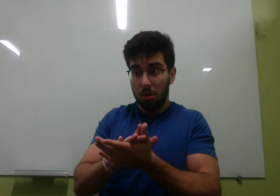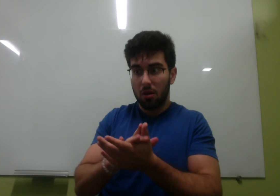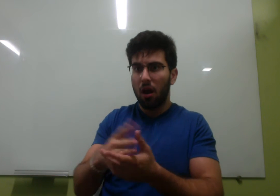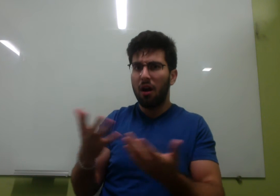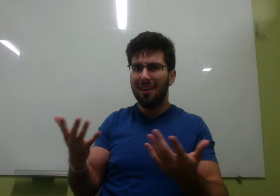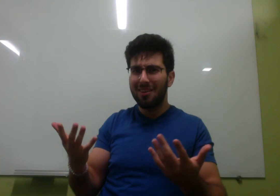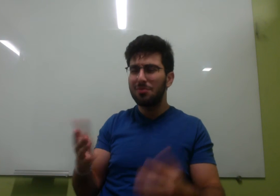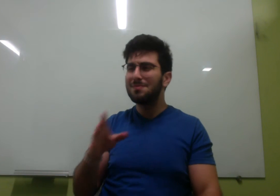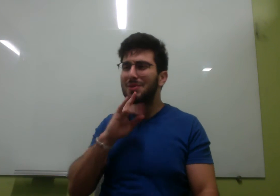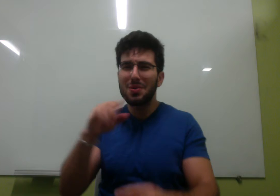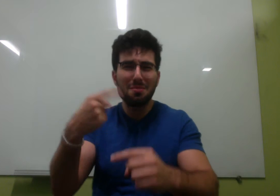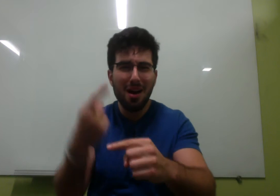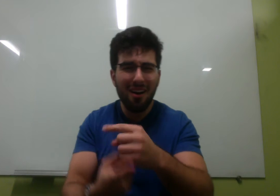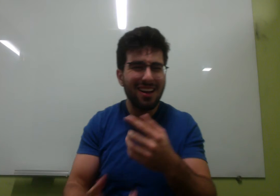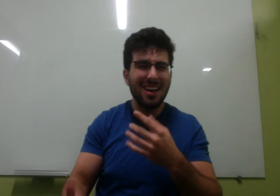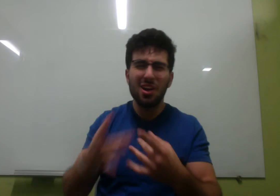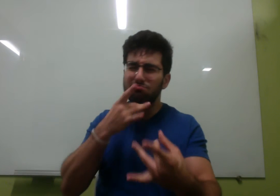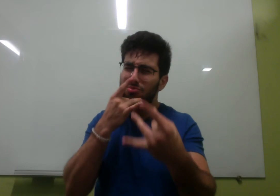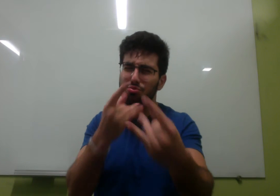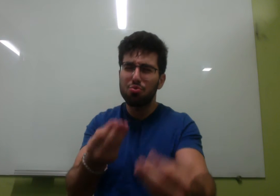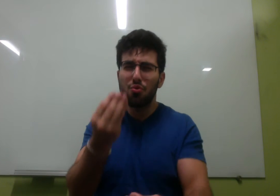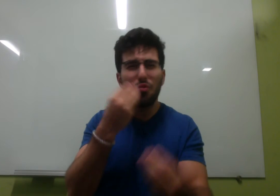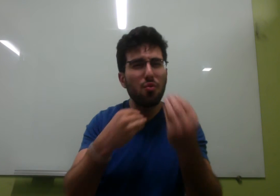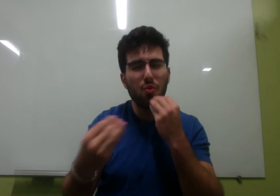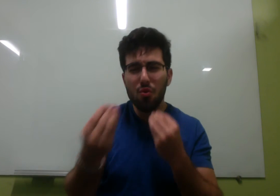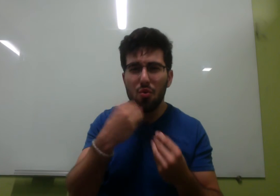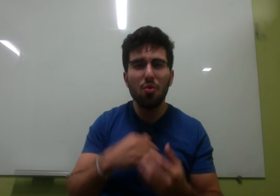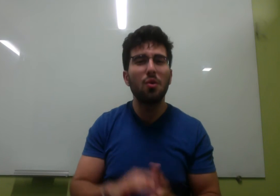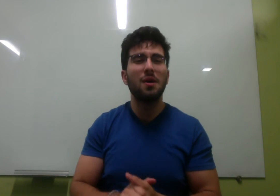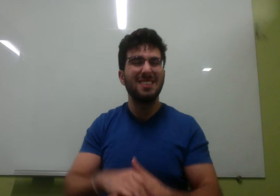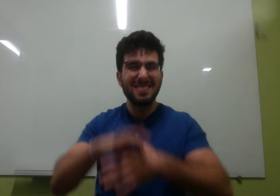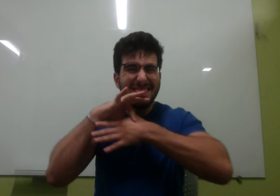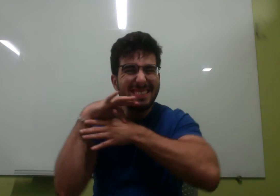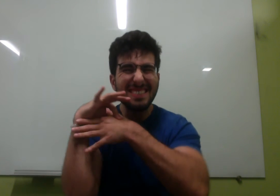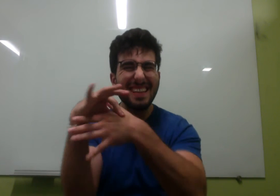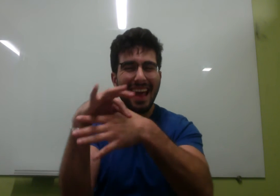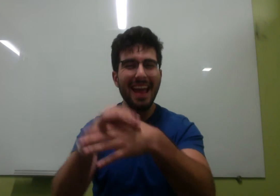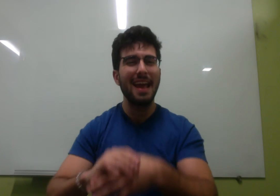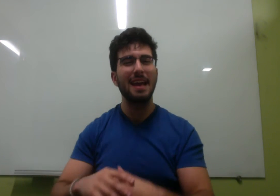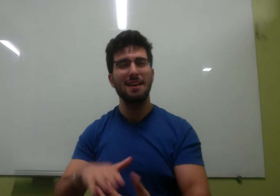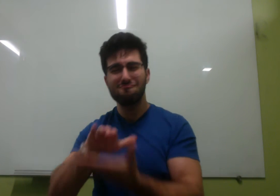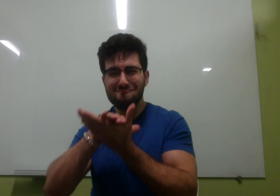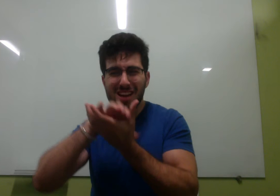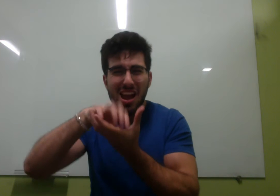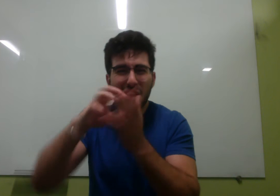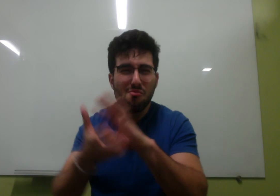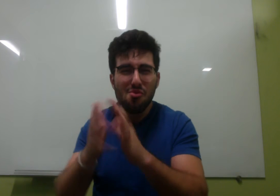with mashed potatoes, green beans, crispy shallots, and all this in under 45 minutes without a trip to the grocery store. Yeah, and plus Blue Apron